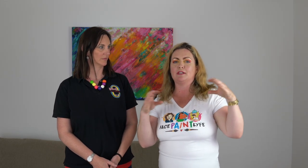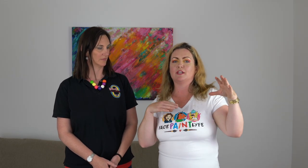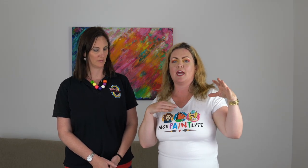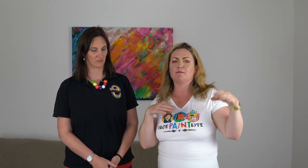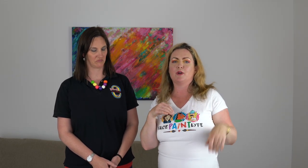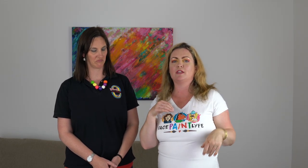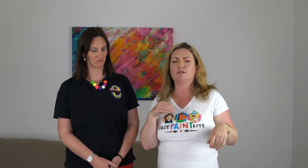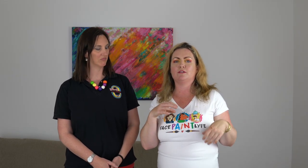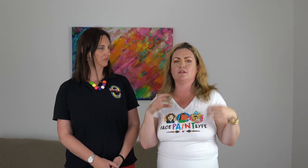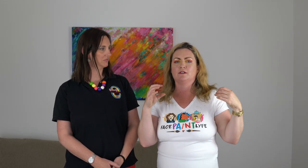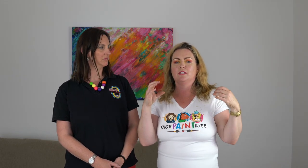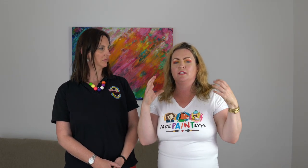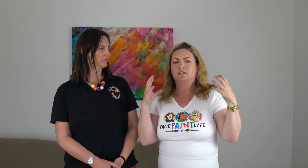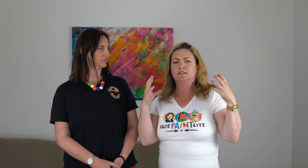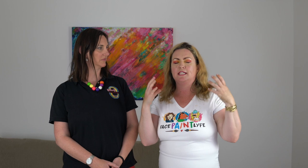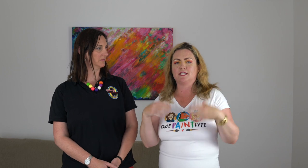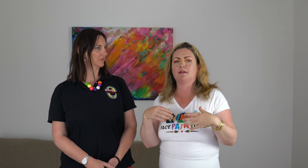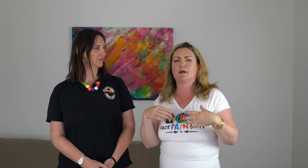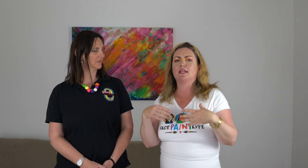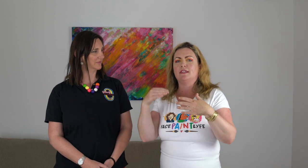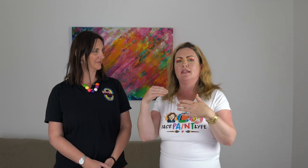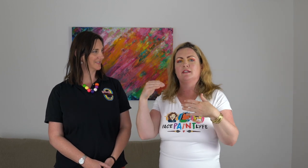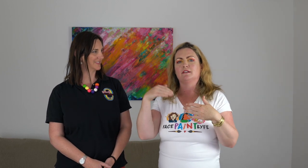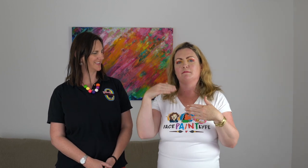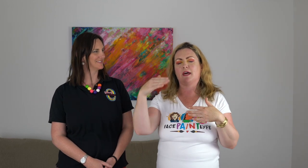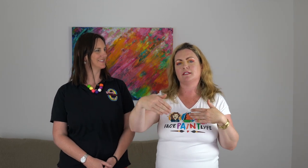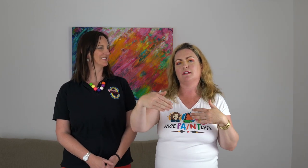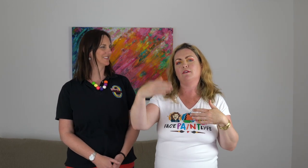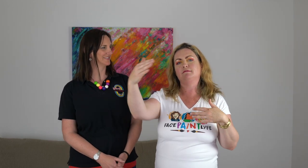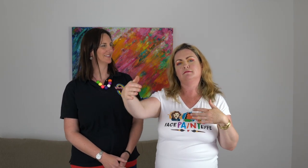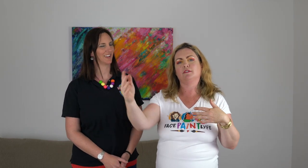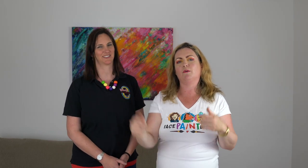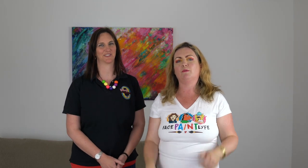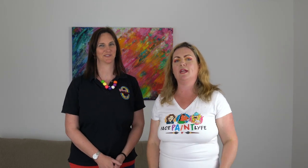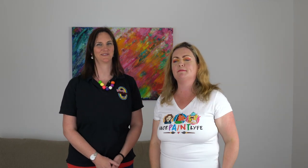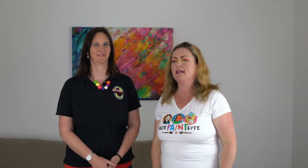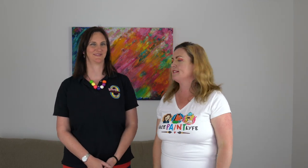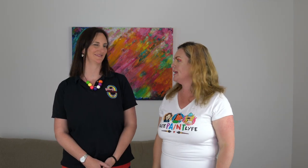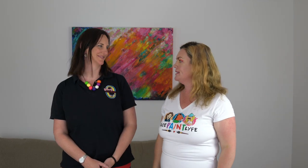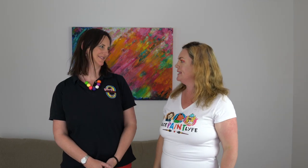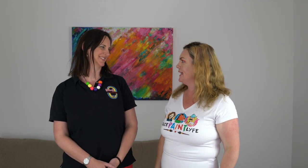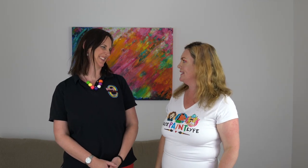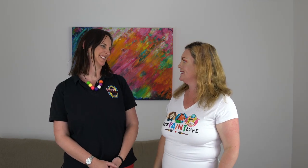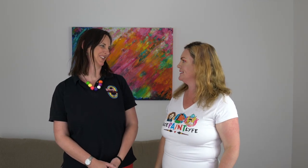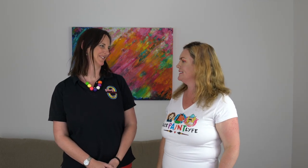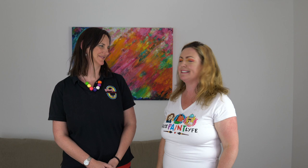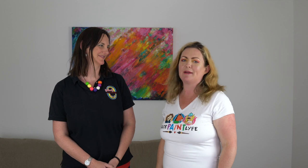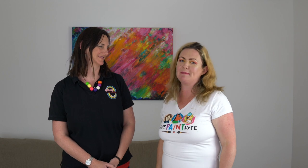of a game where you teach someone and then they can pass it on the way back down to the end. That's cute. See what